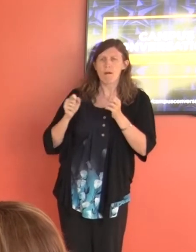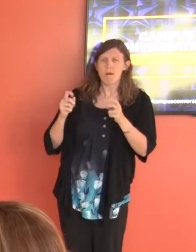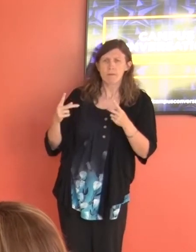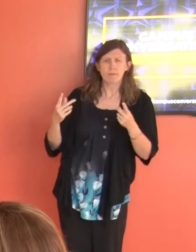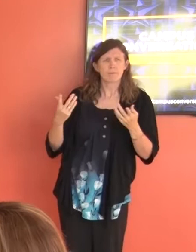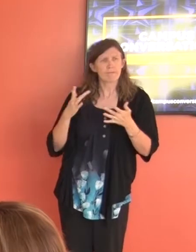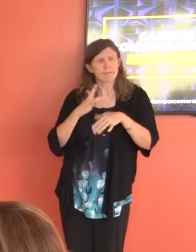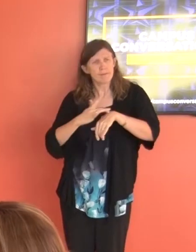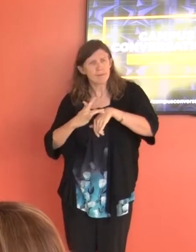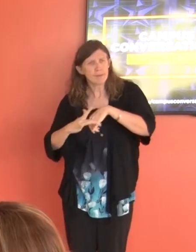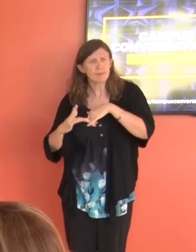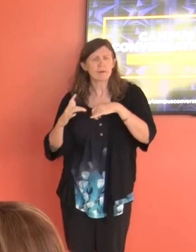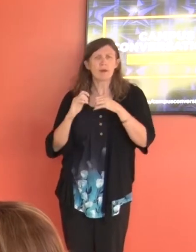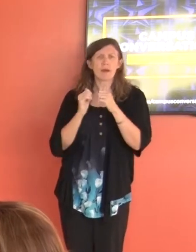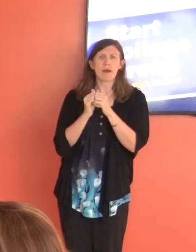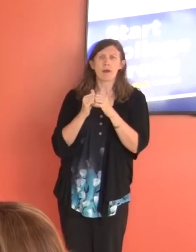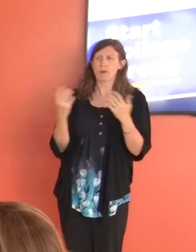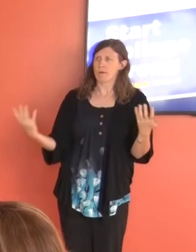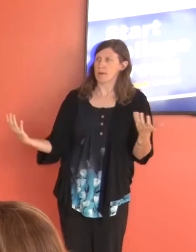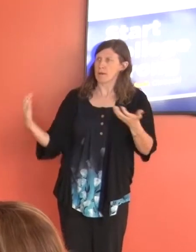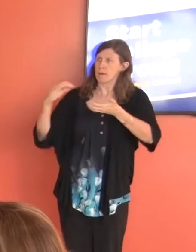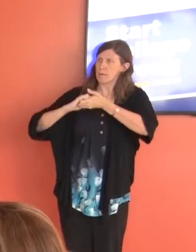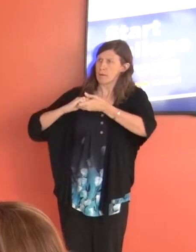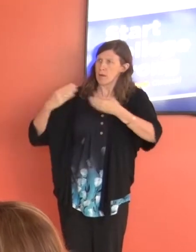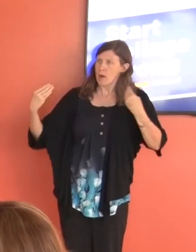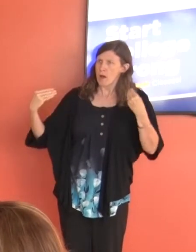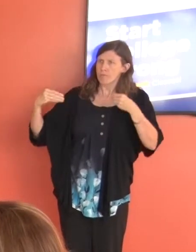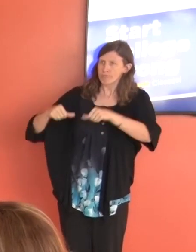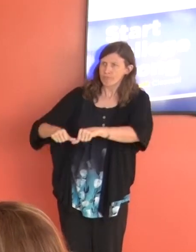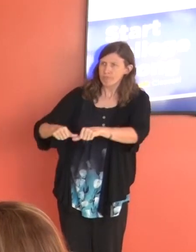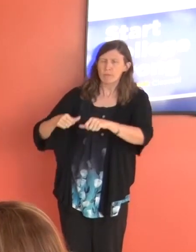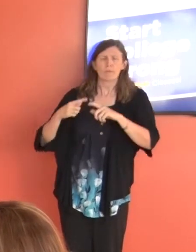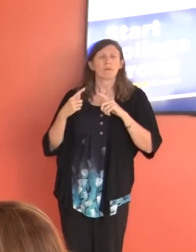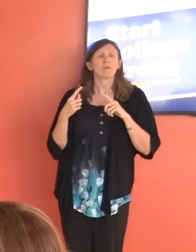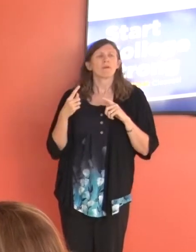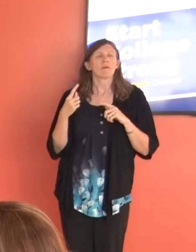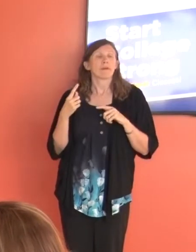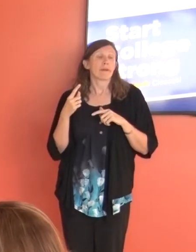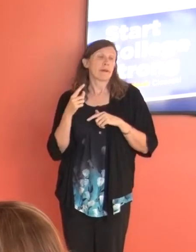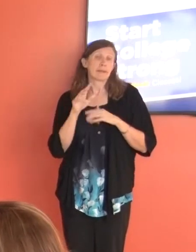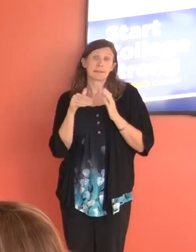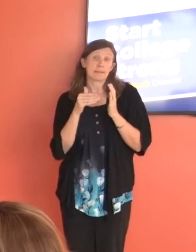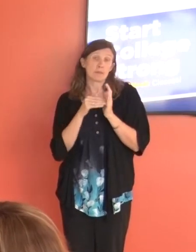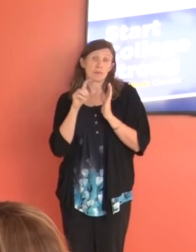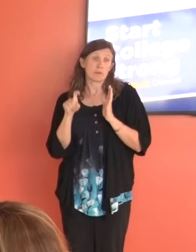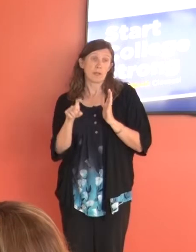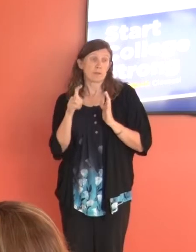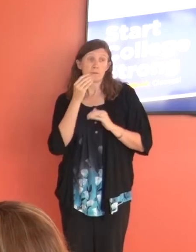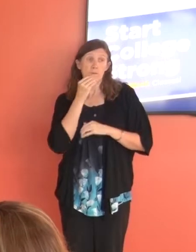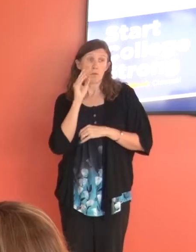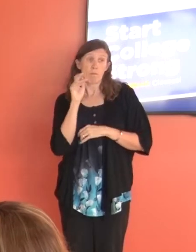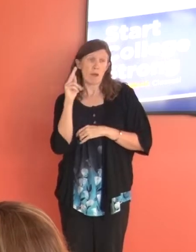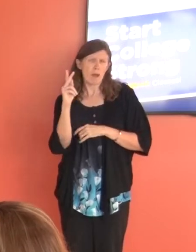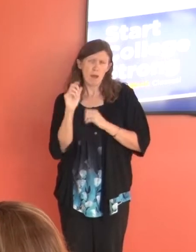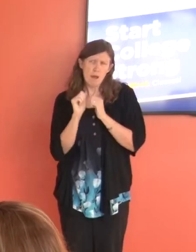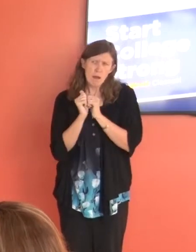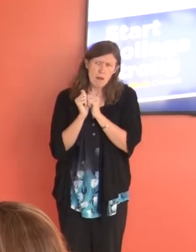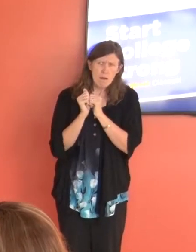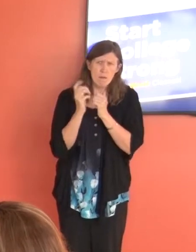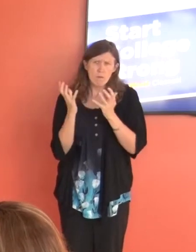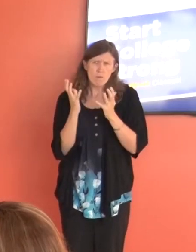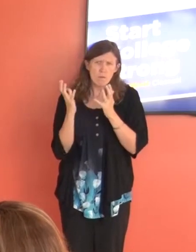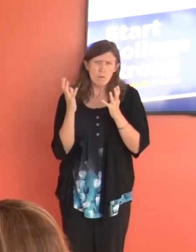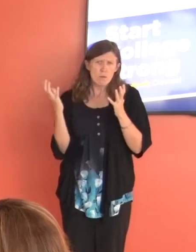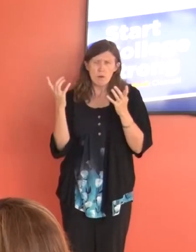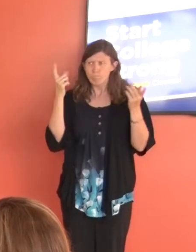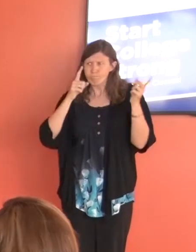do we have and how can we leverage with other community partners, such as the Central Texas Food Bank. And